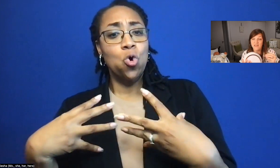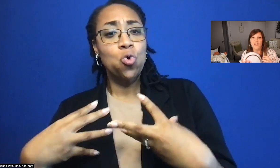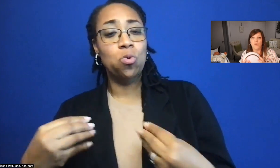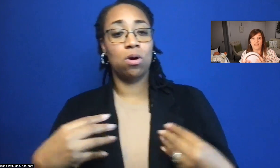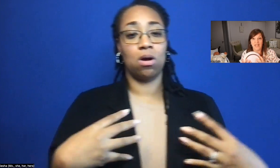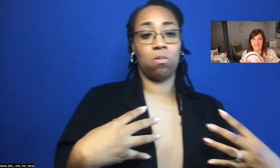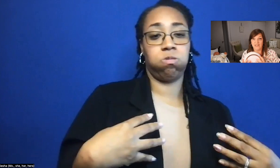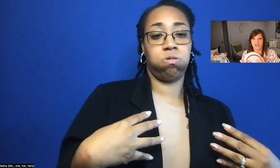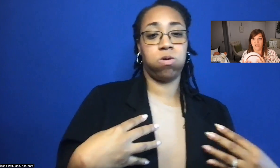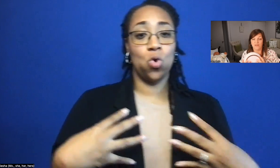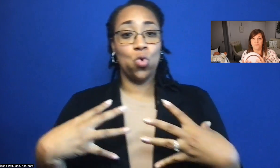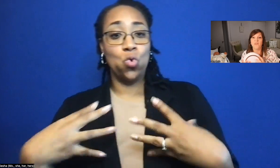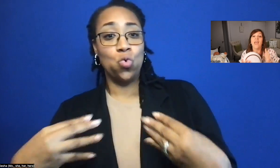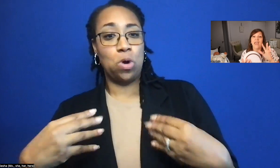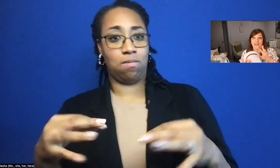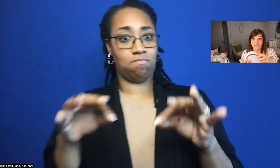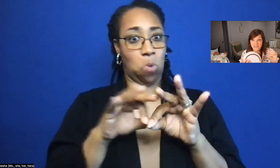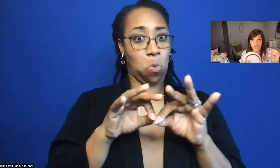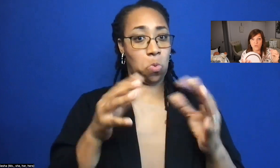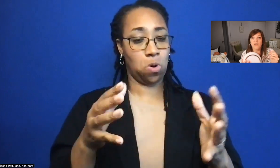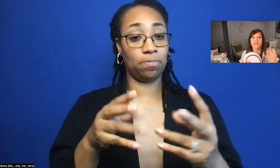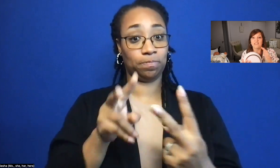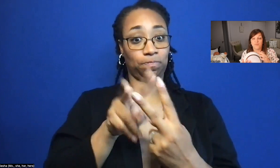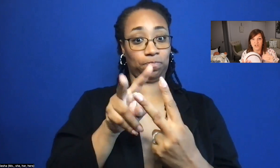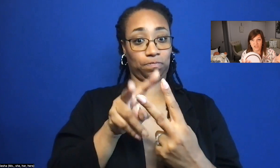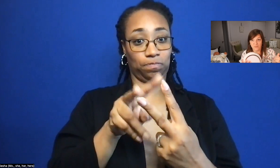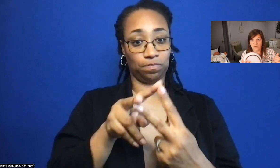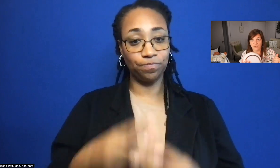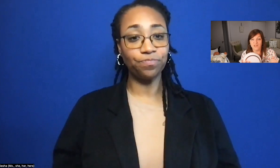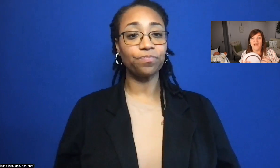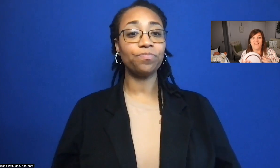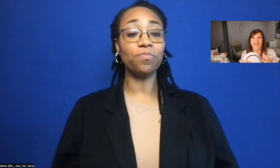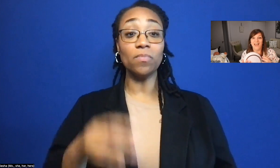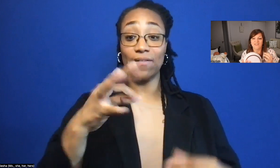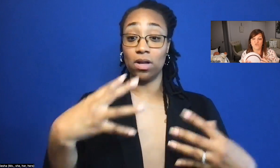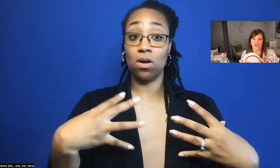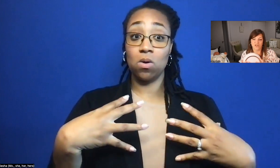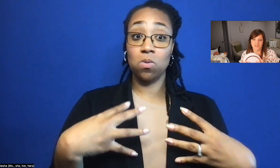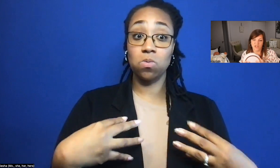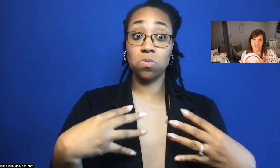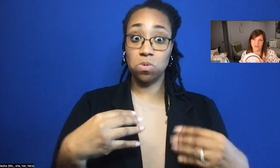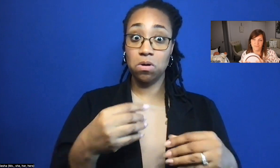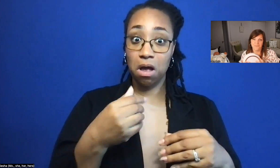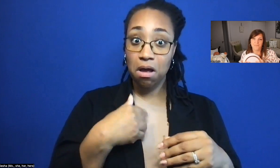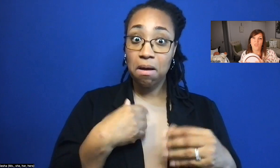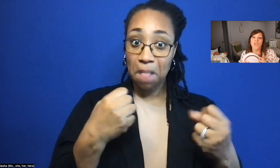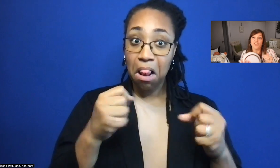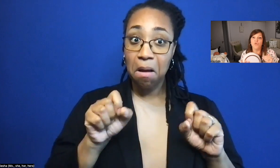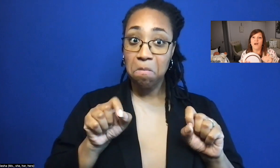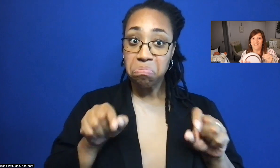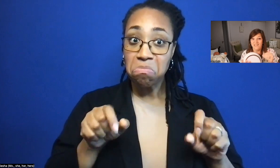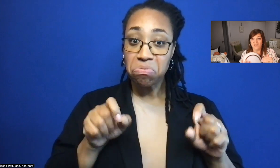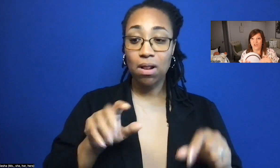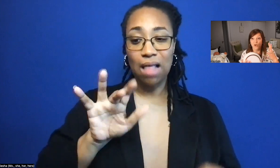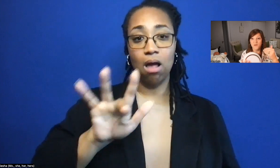fast with light suction, and a slower expression mode that has stronger suction. You